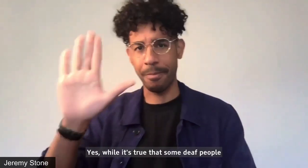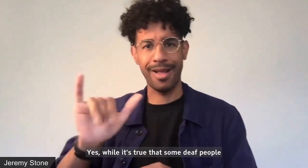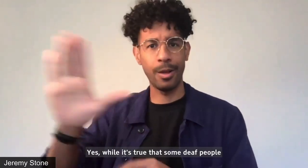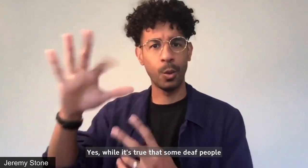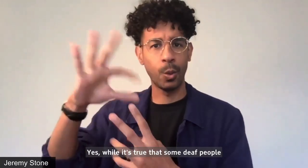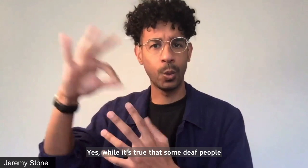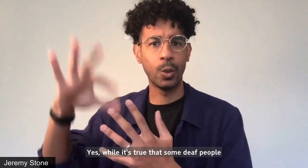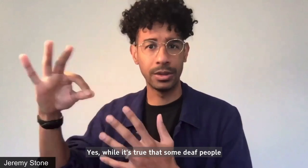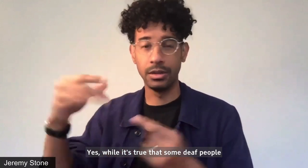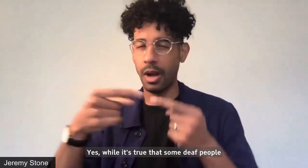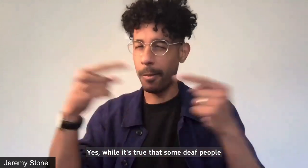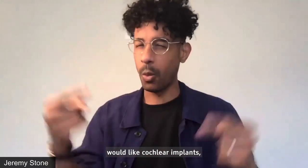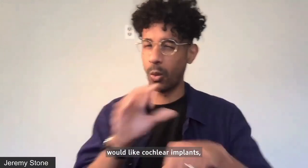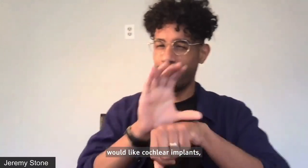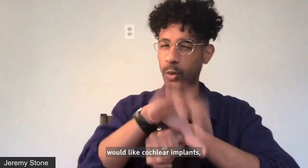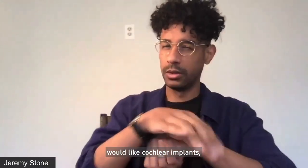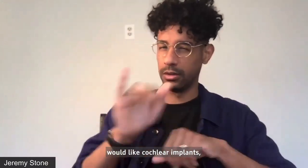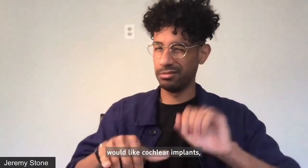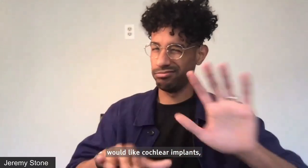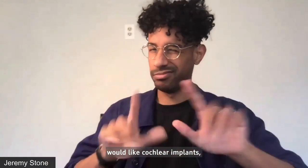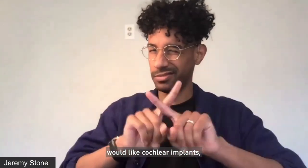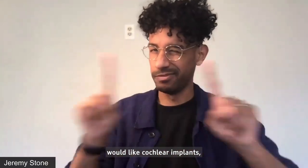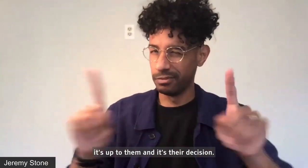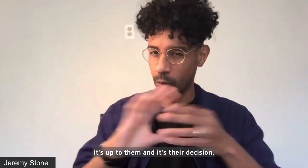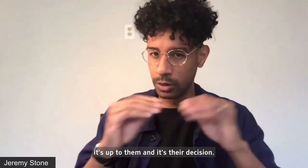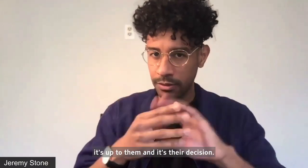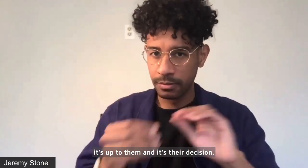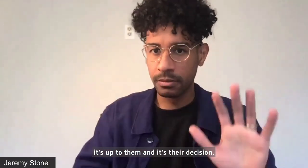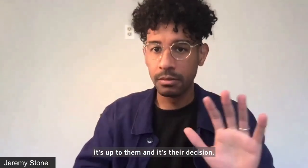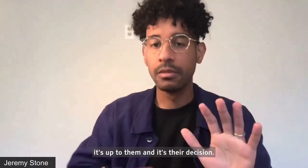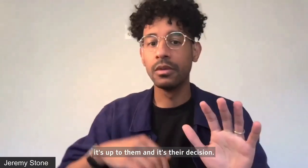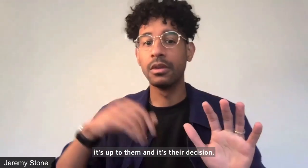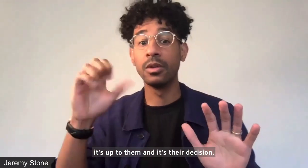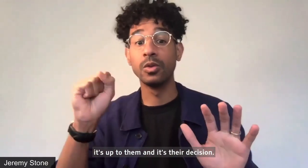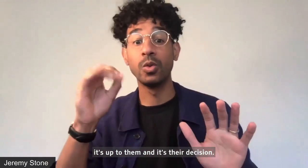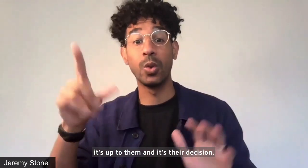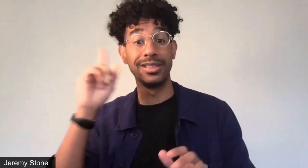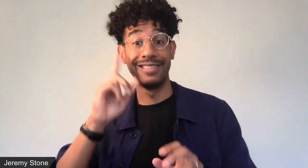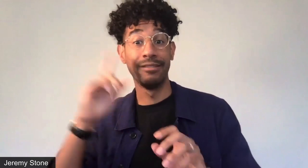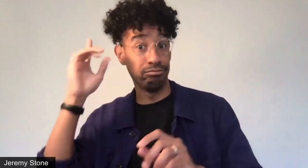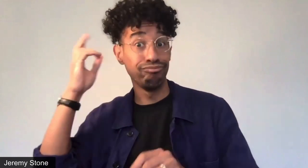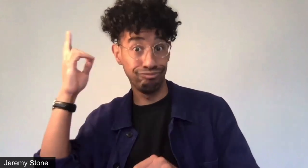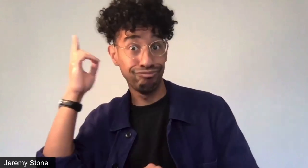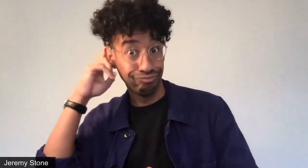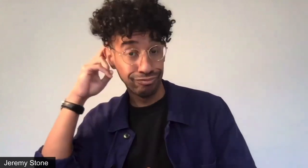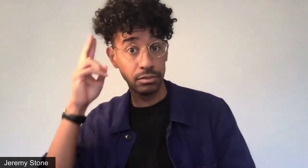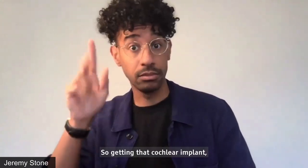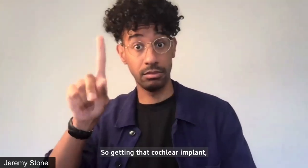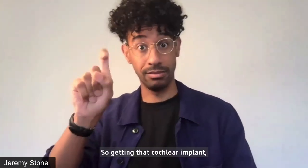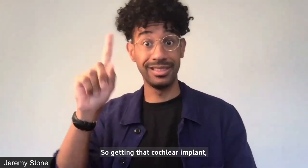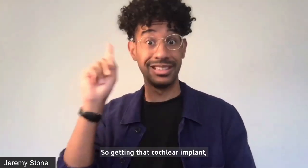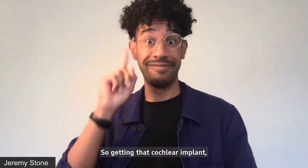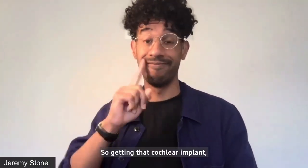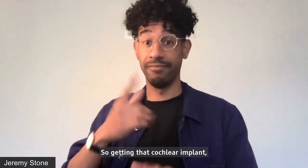Yes, while it's true that some deaf people would like cochlear implants, it's up to them and it's their decision.